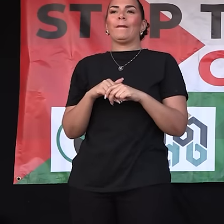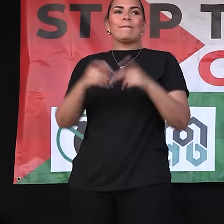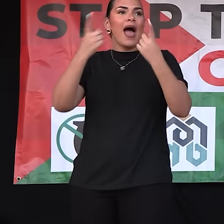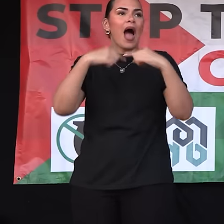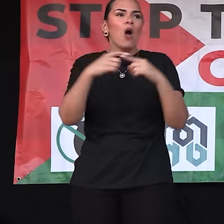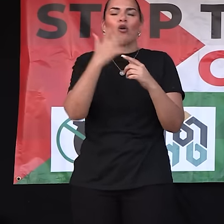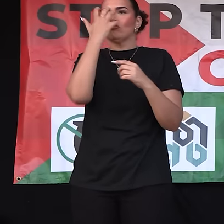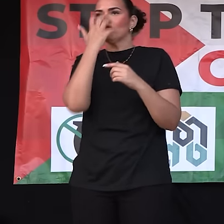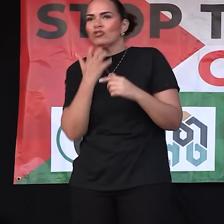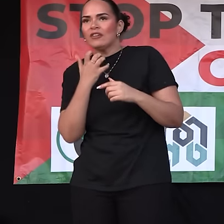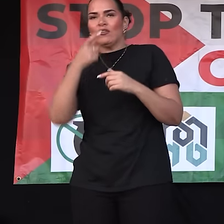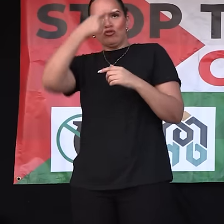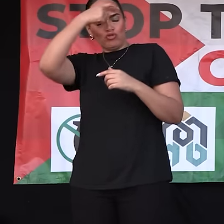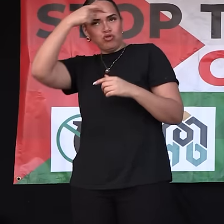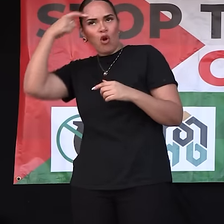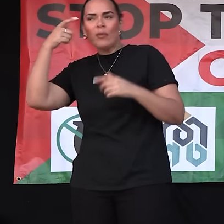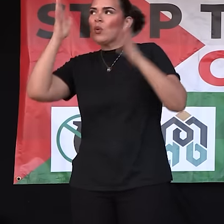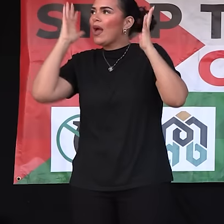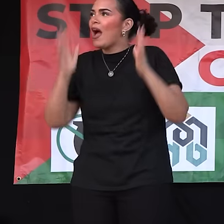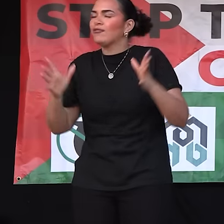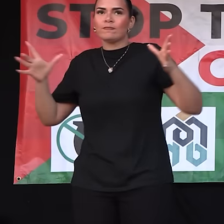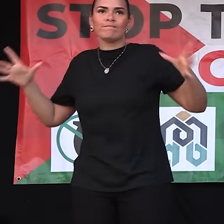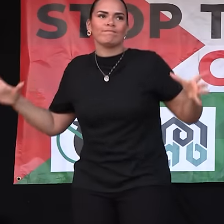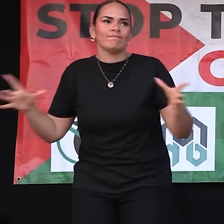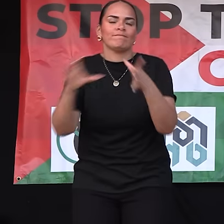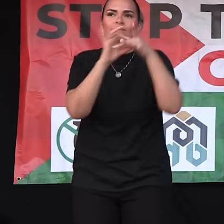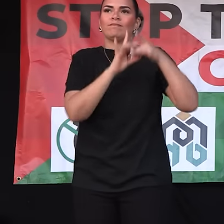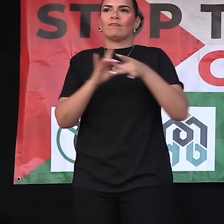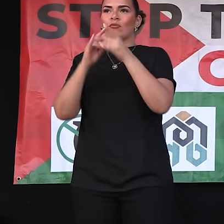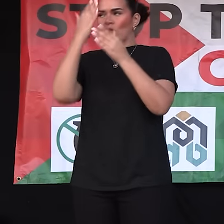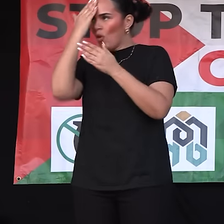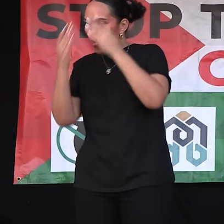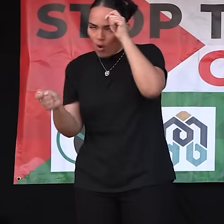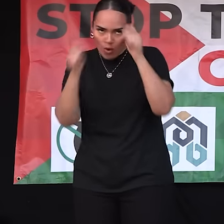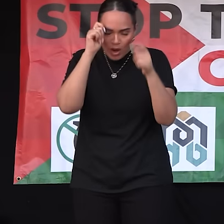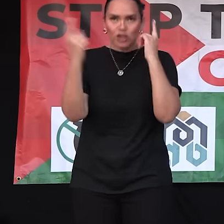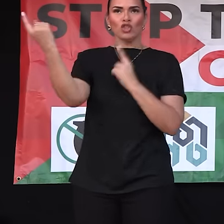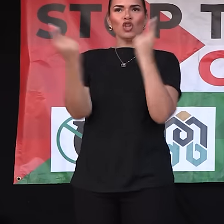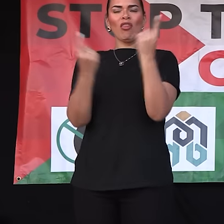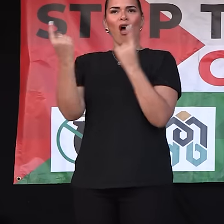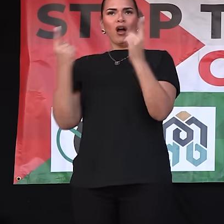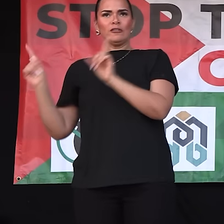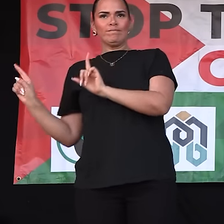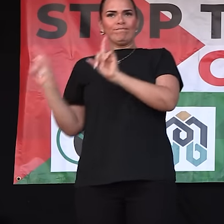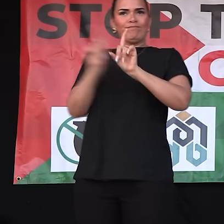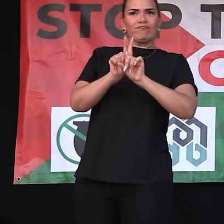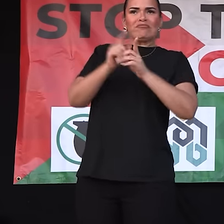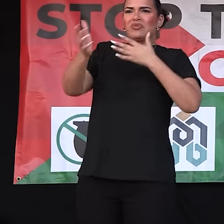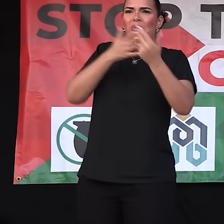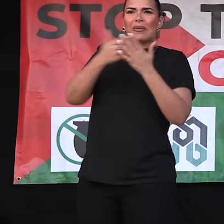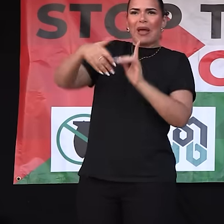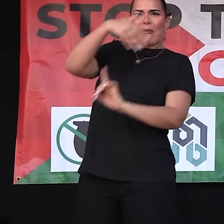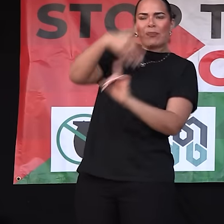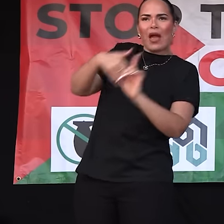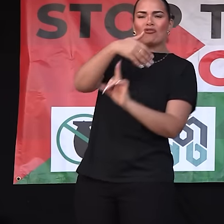our traumas bring us together to honor each other and stand as one with the fullness of our backgrounds and who we